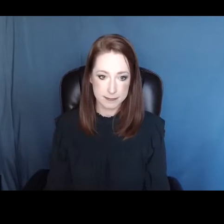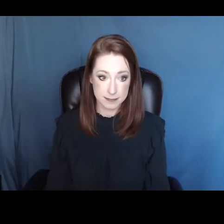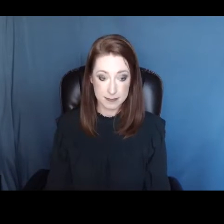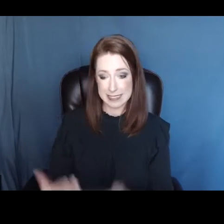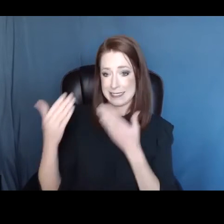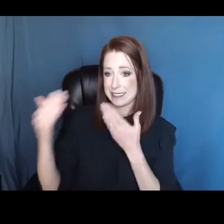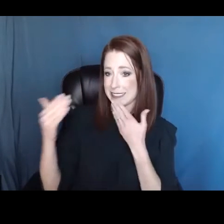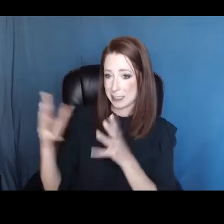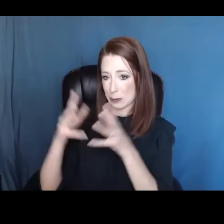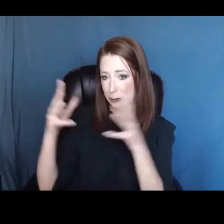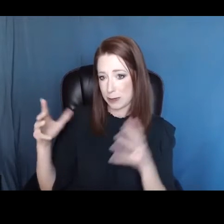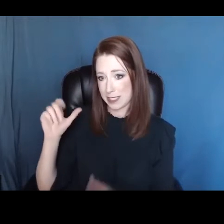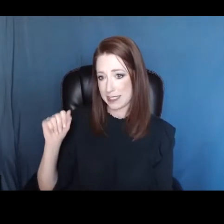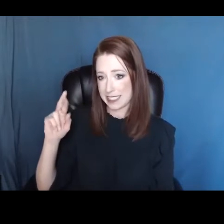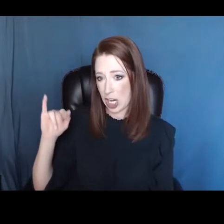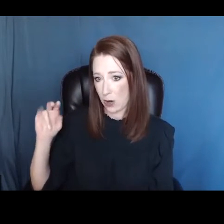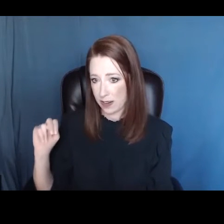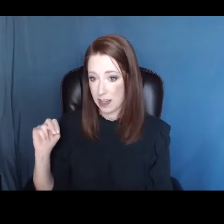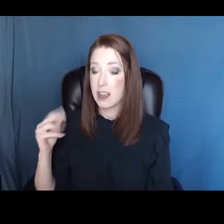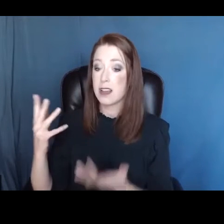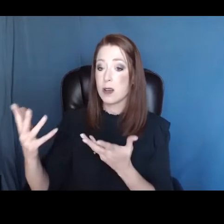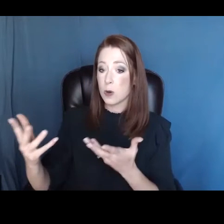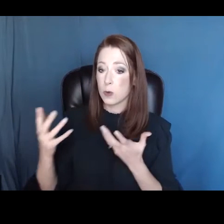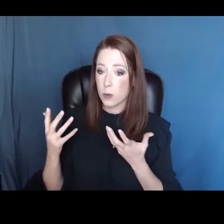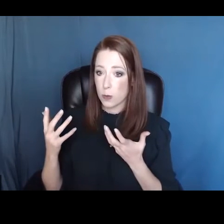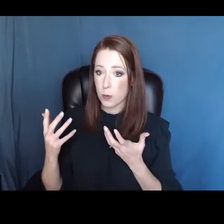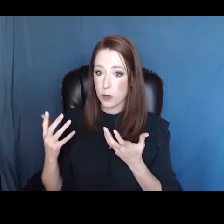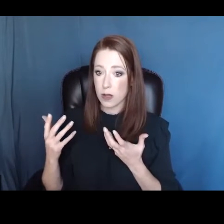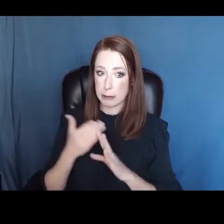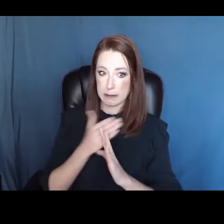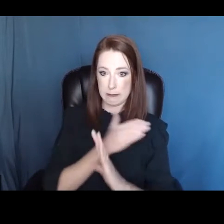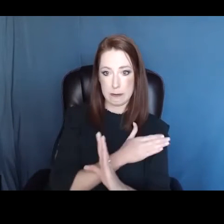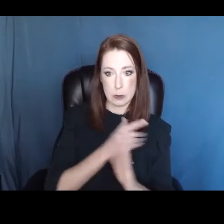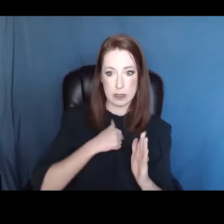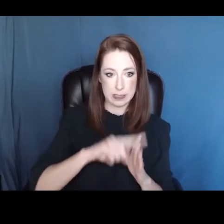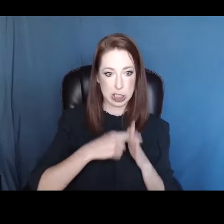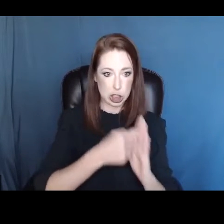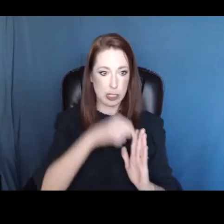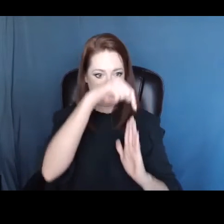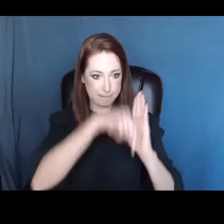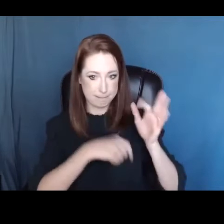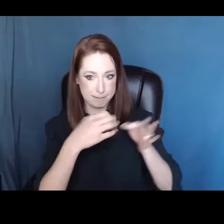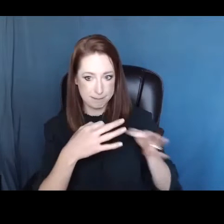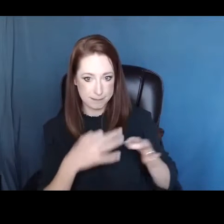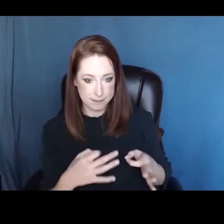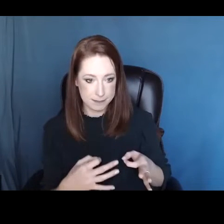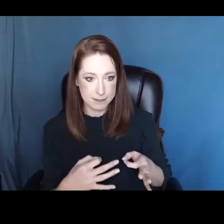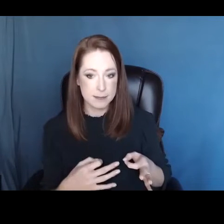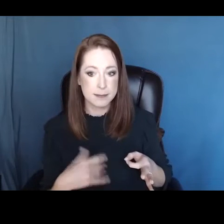Thank you so much, Aaron. And I want to, before I get in a little bit